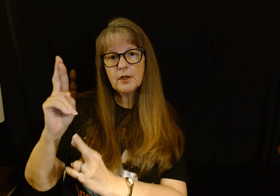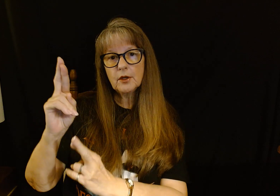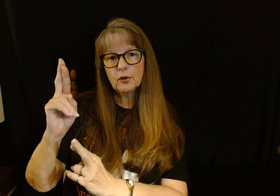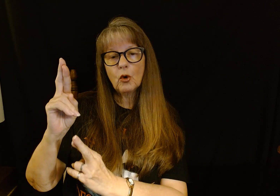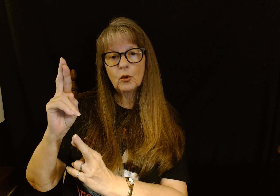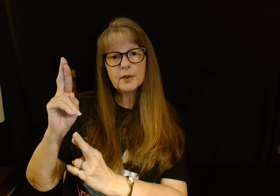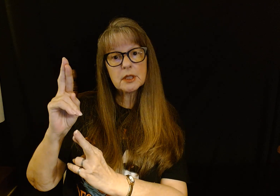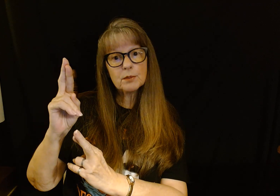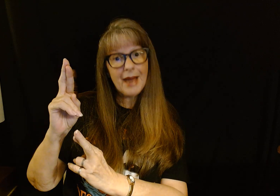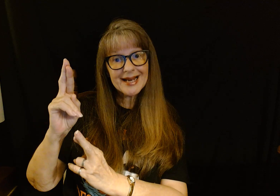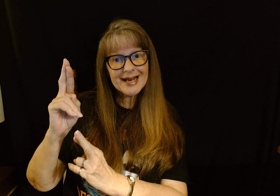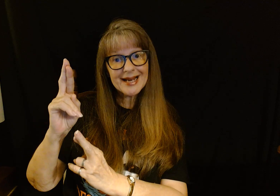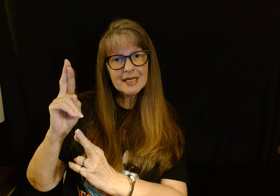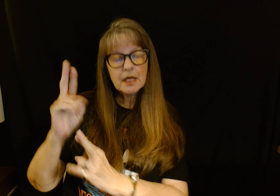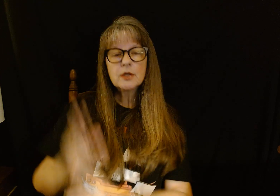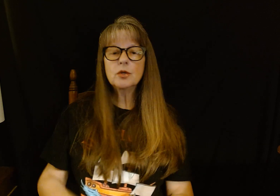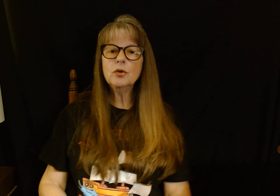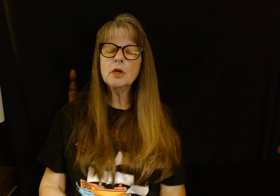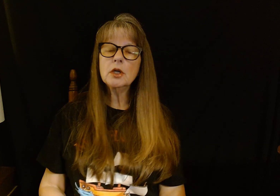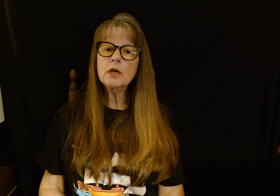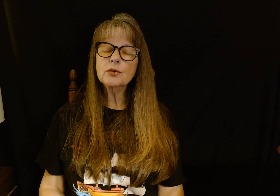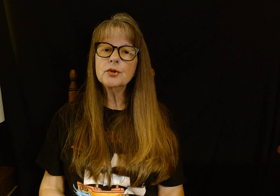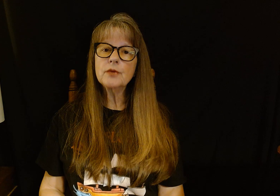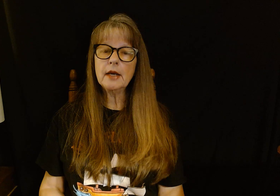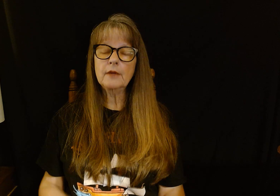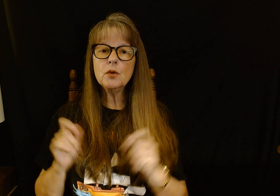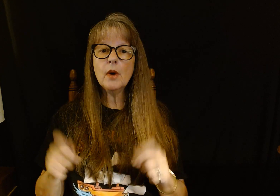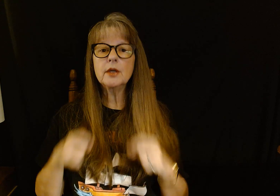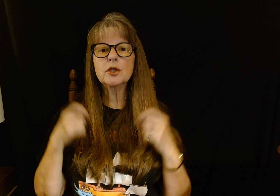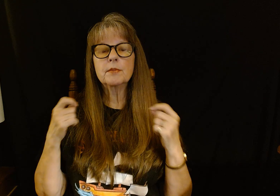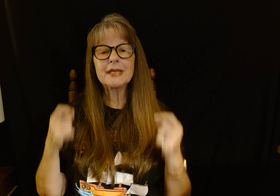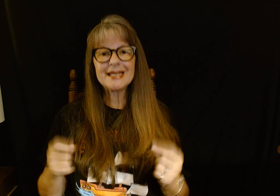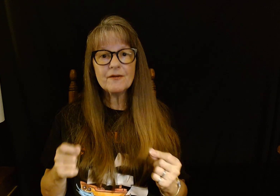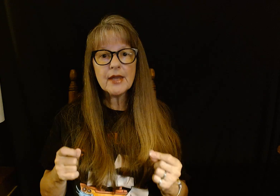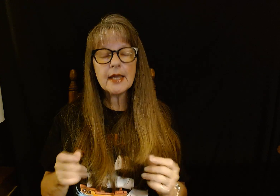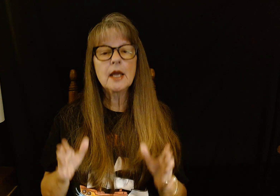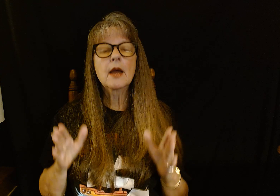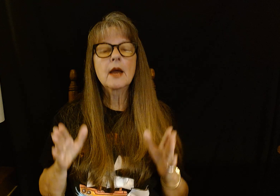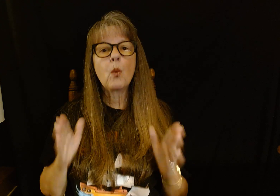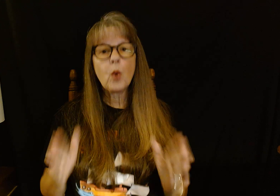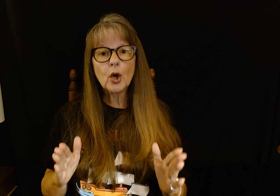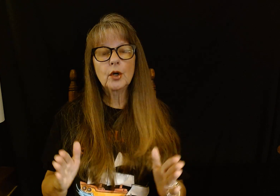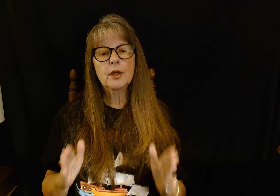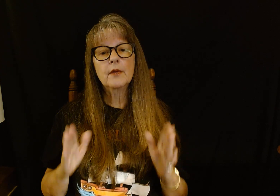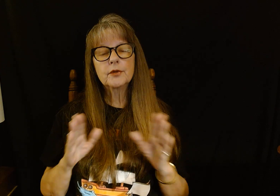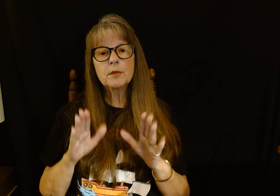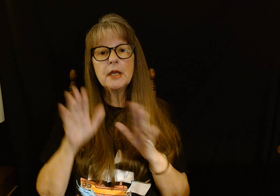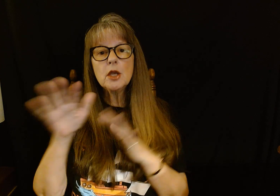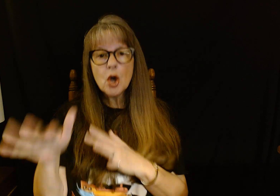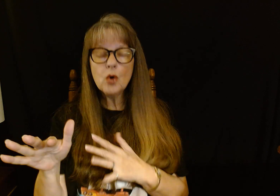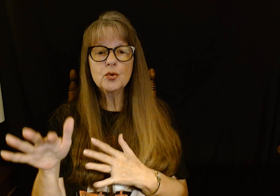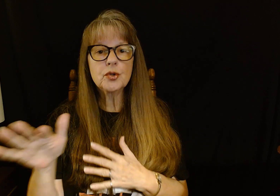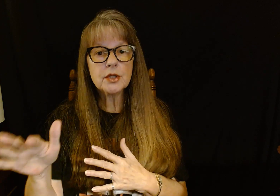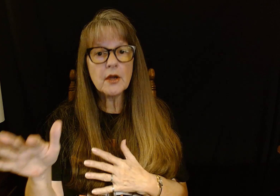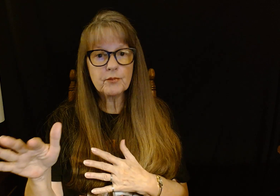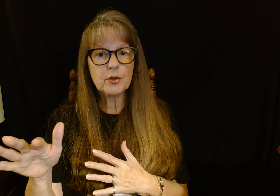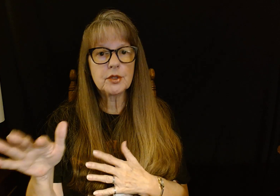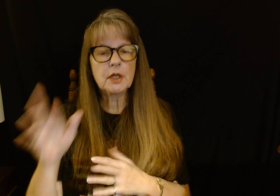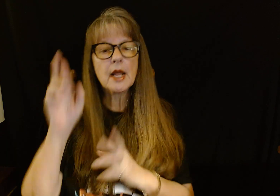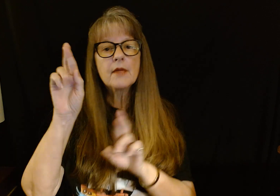revere, or respect. So you could either do that if you wanted a specific word to be known to the deaf person. They would